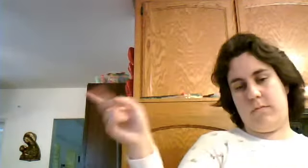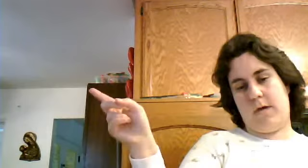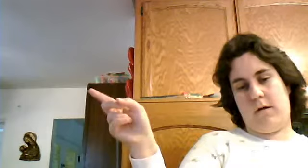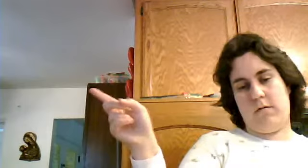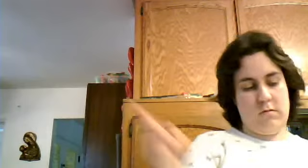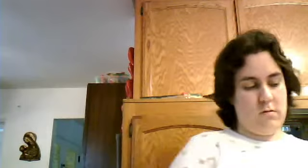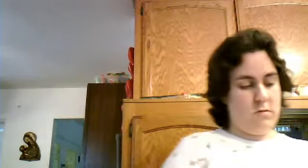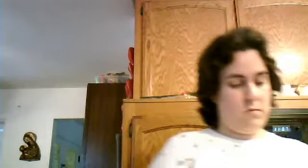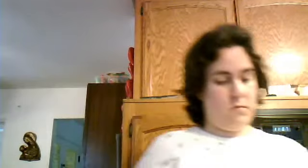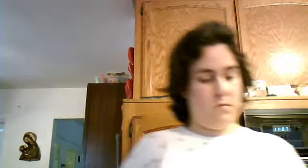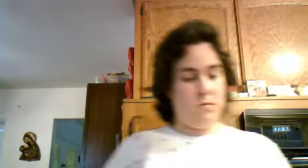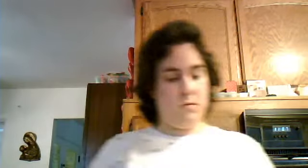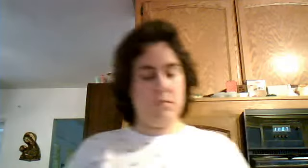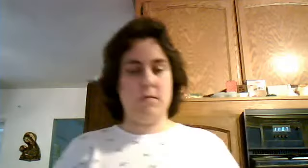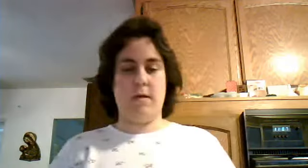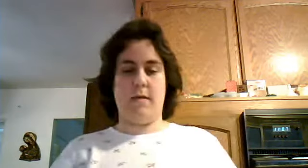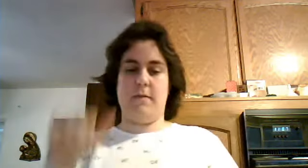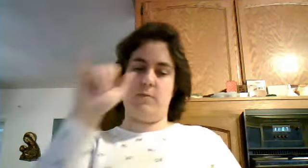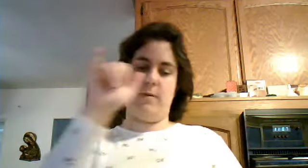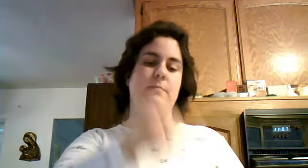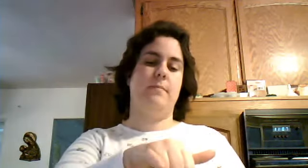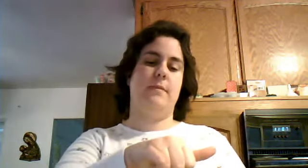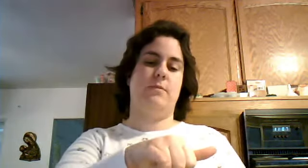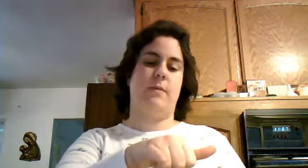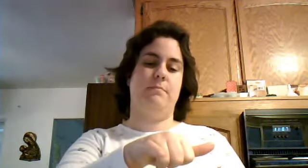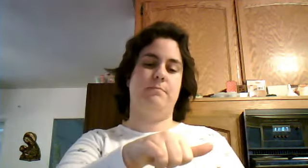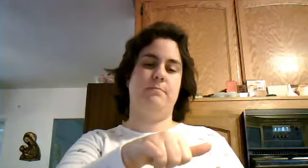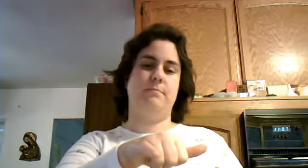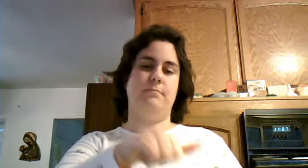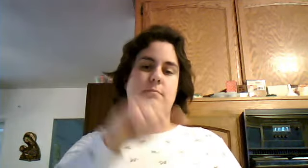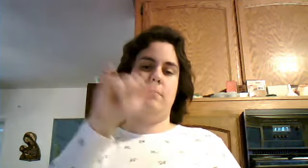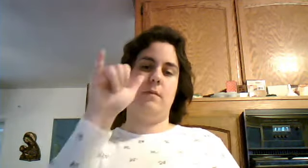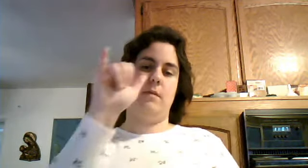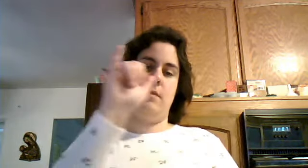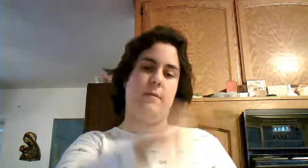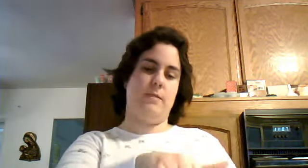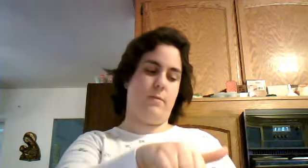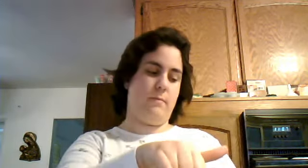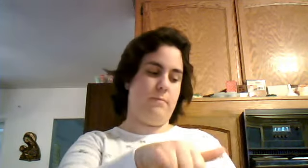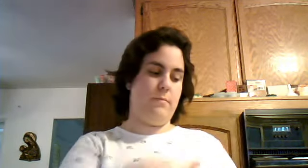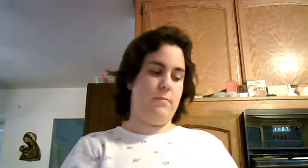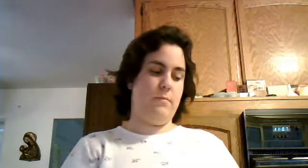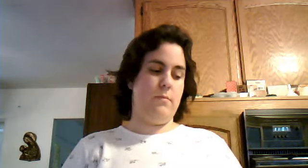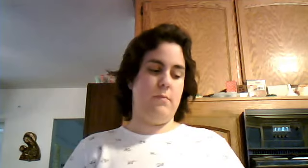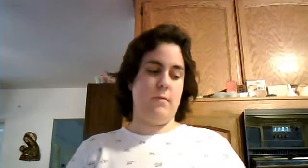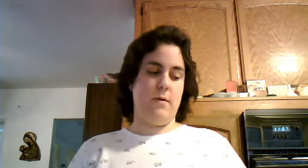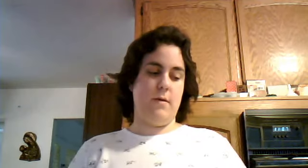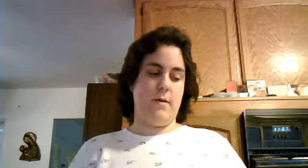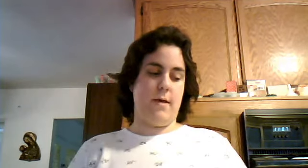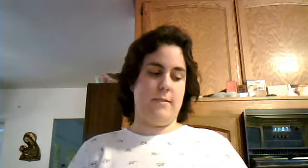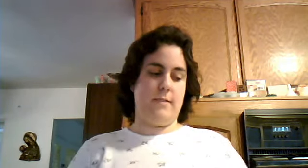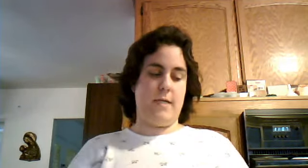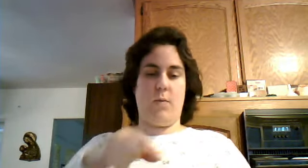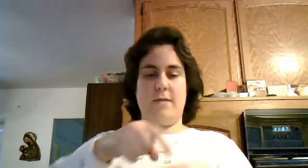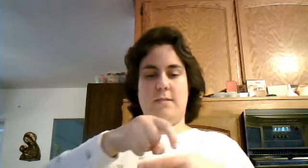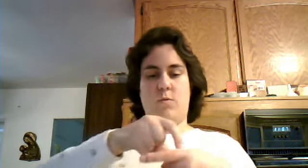There. And this one. This one. This one. And to TDY someone, you're